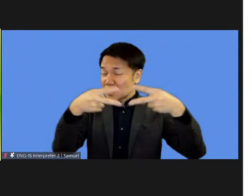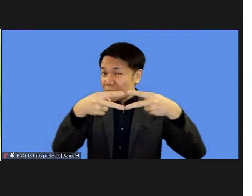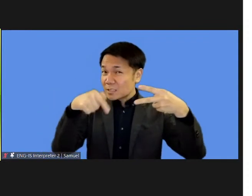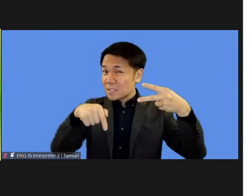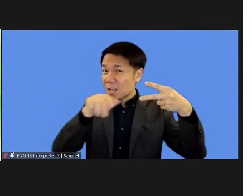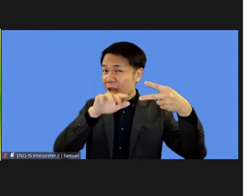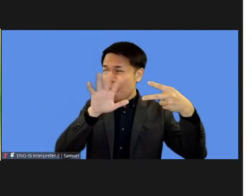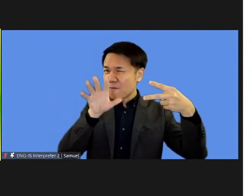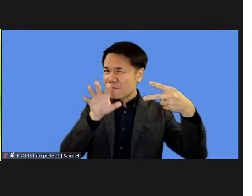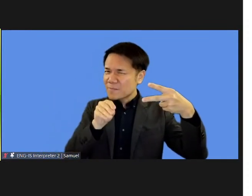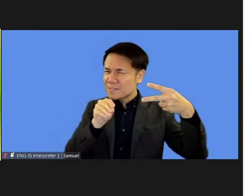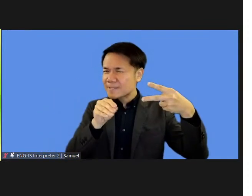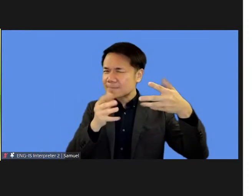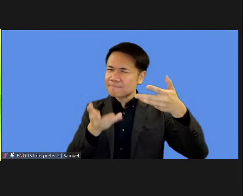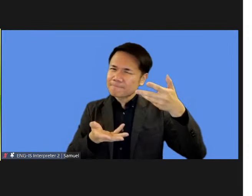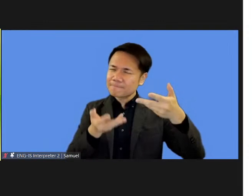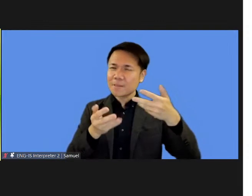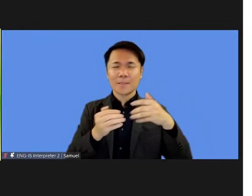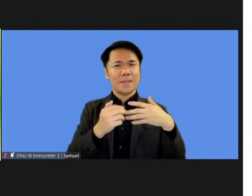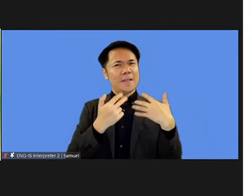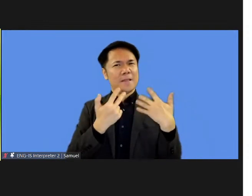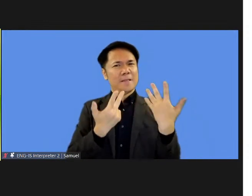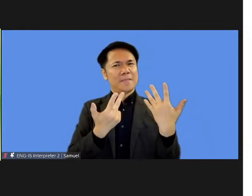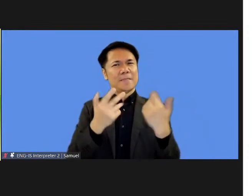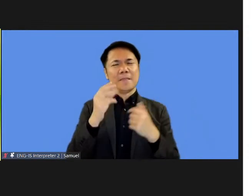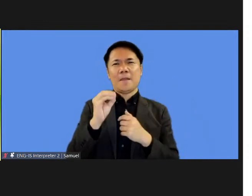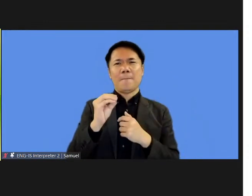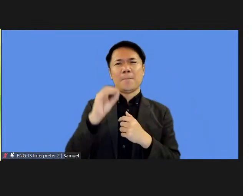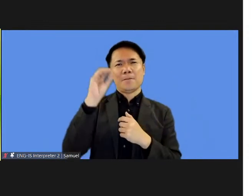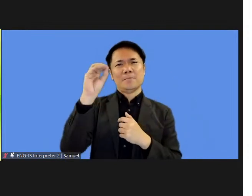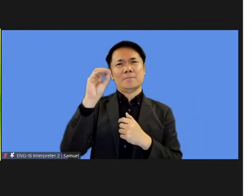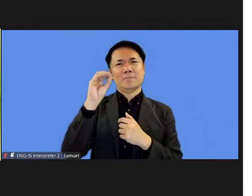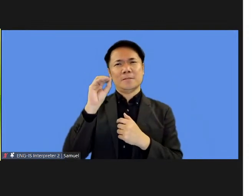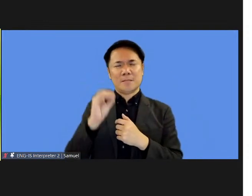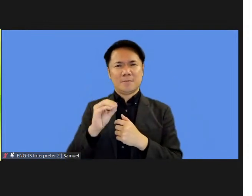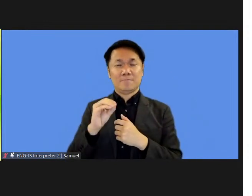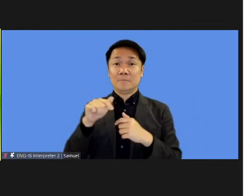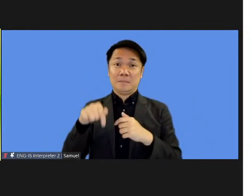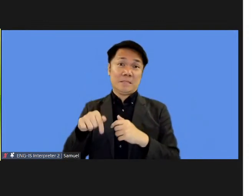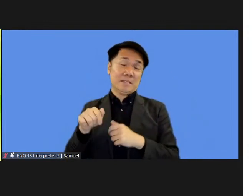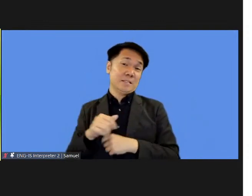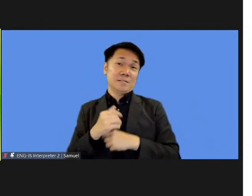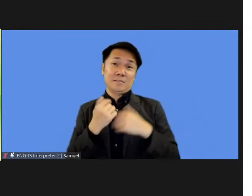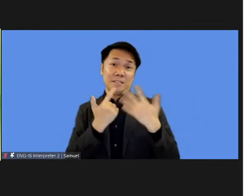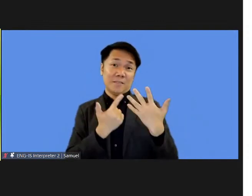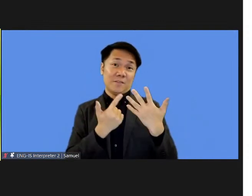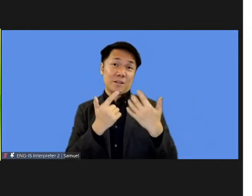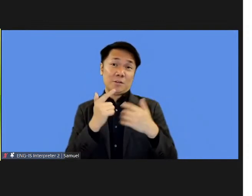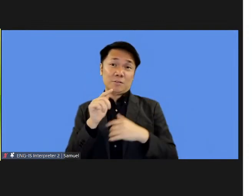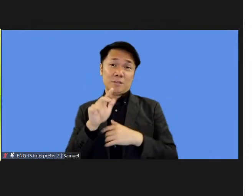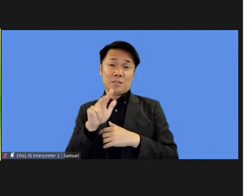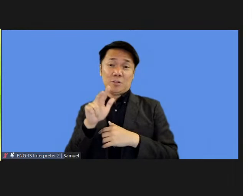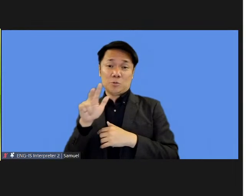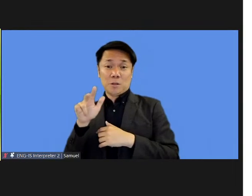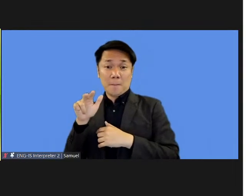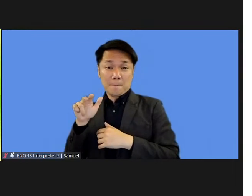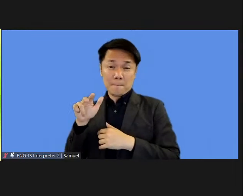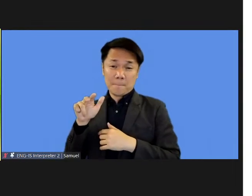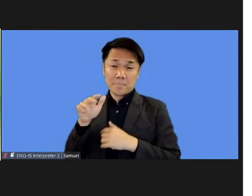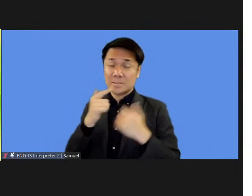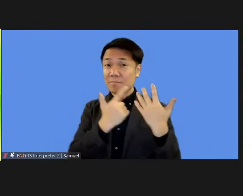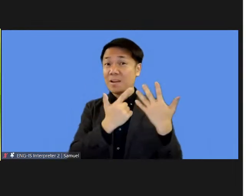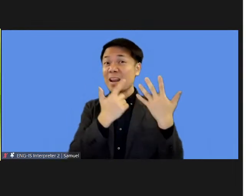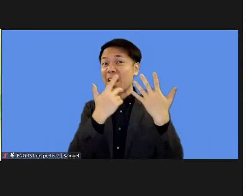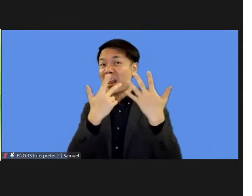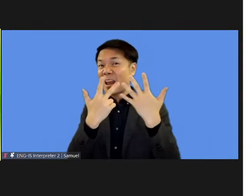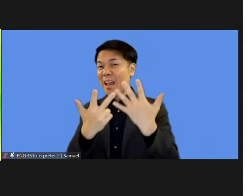about 80% of the global population of 733 million people i.e. 789